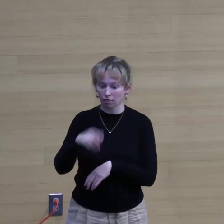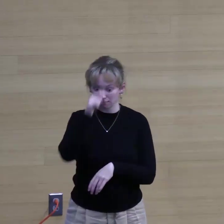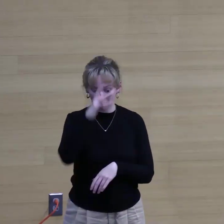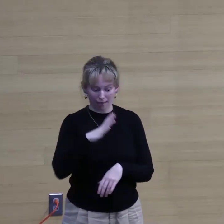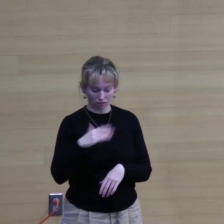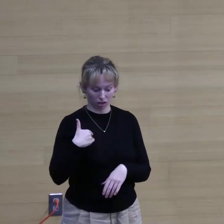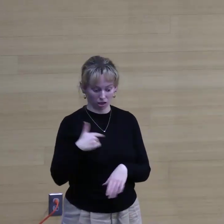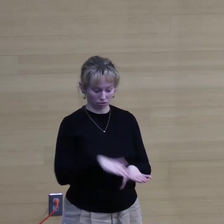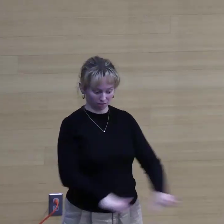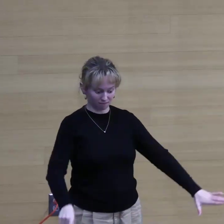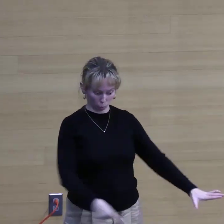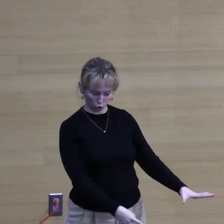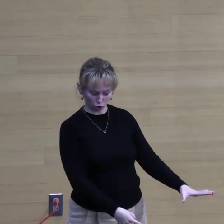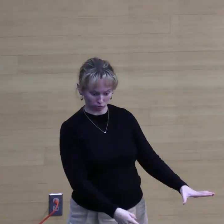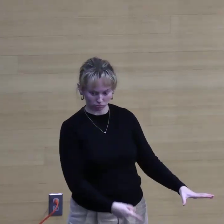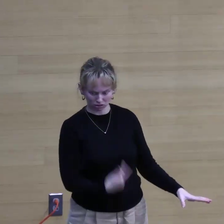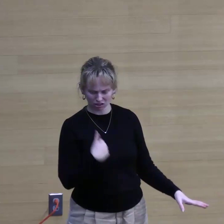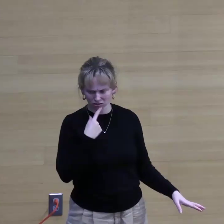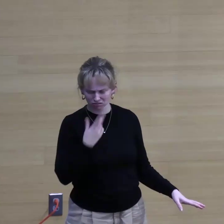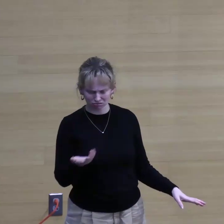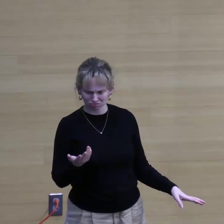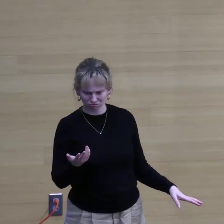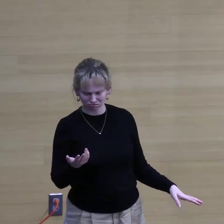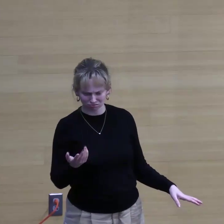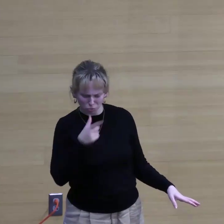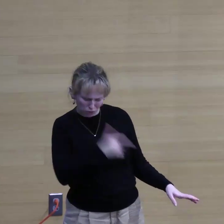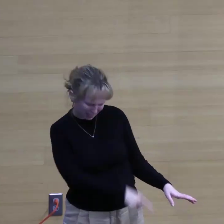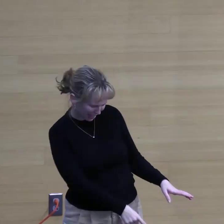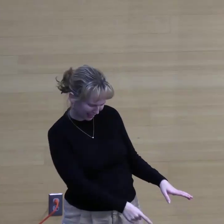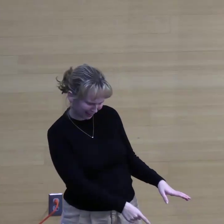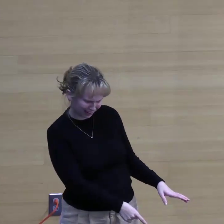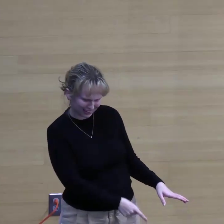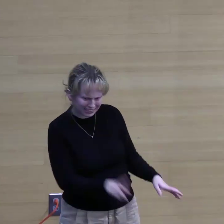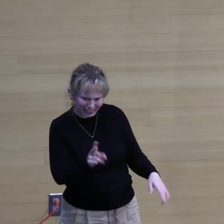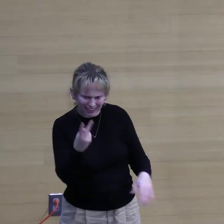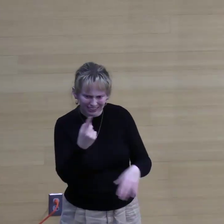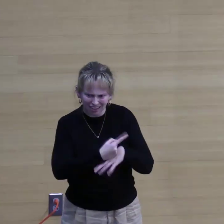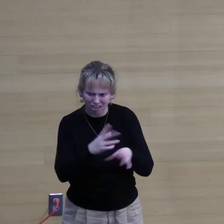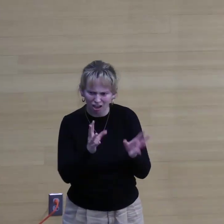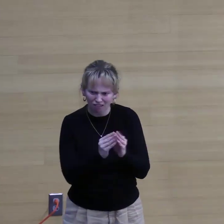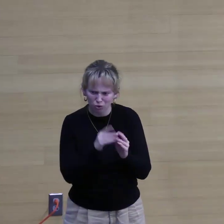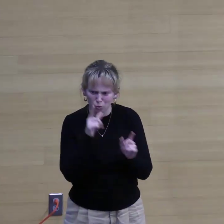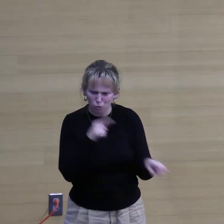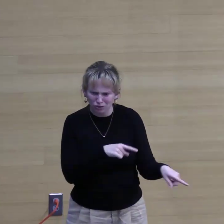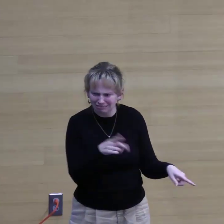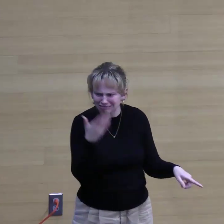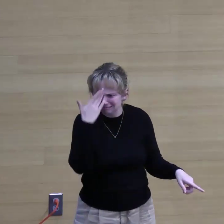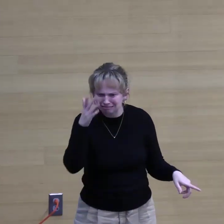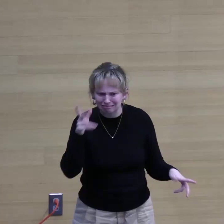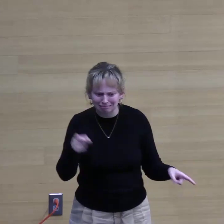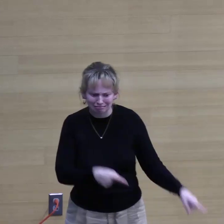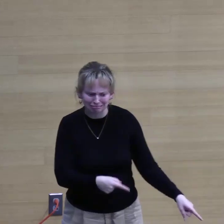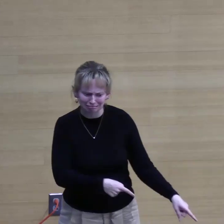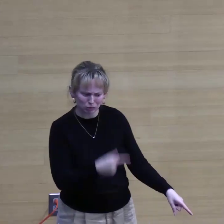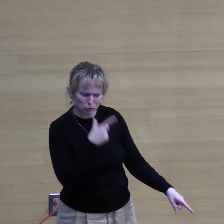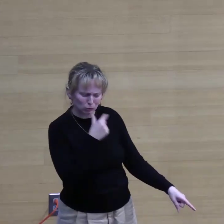floor. And we're like, wait, we thought, okay, wait, who is that? And it's like second day of the conference, so you're still trying to figure out who everybody is. We're like,